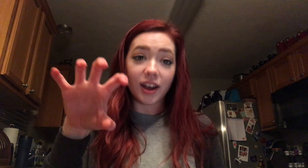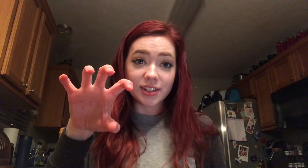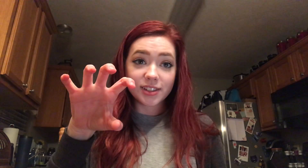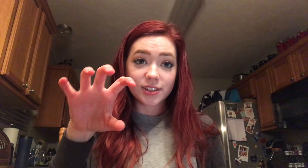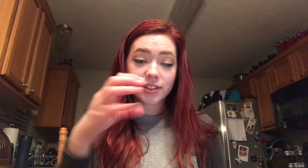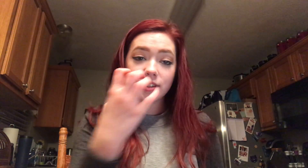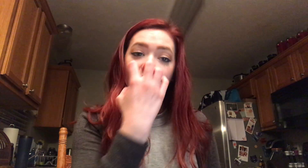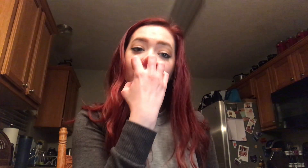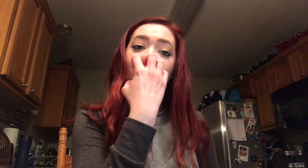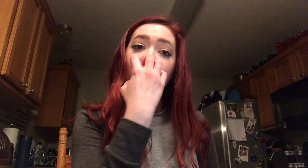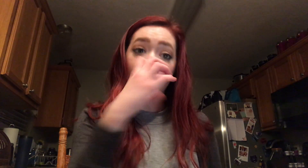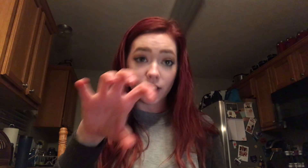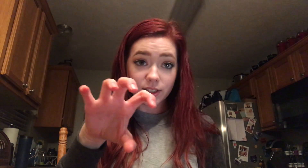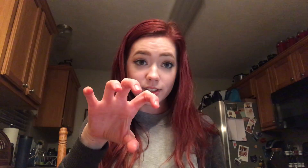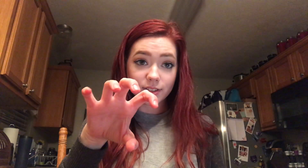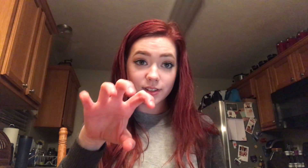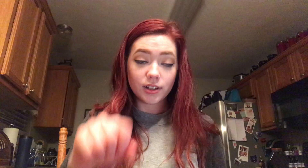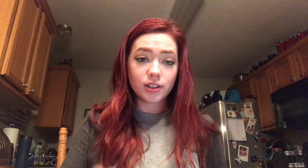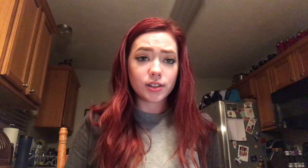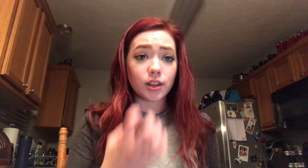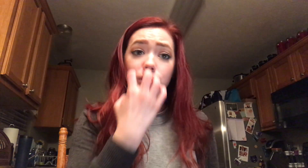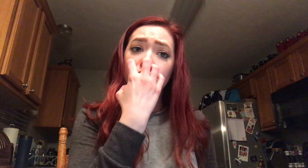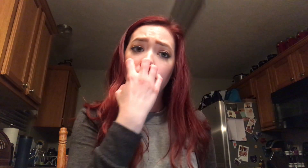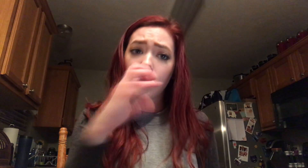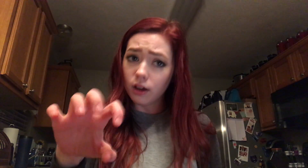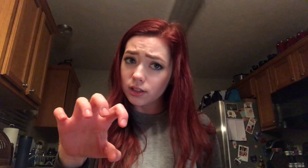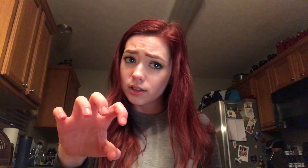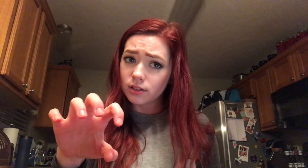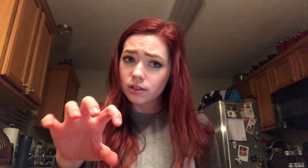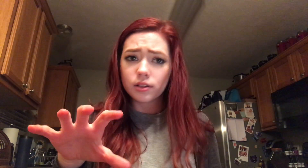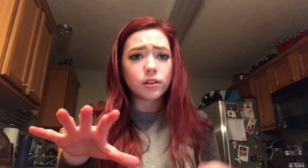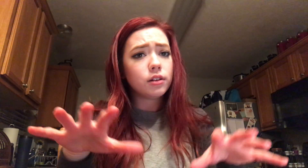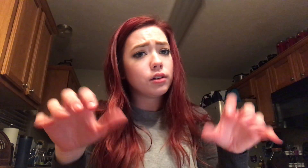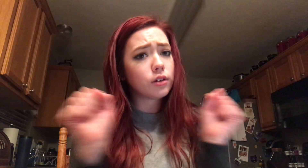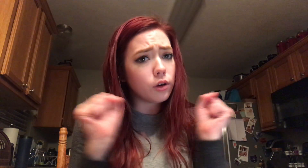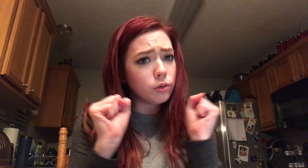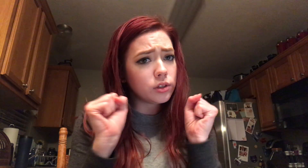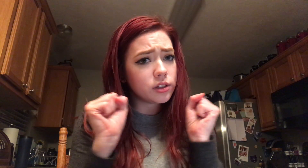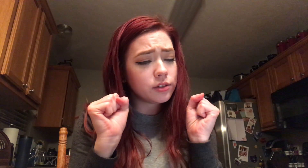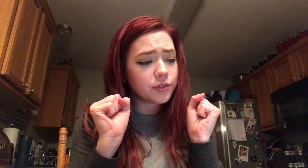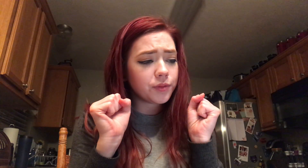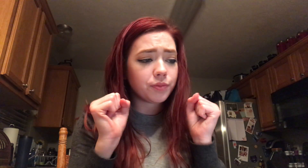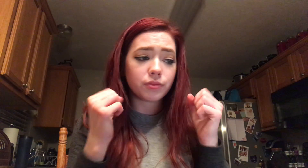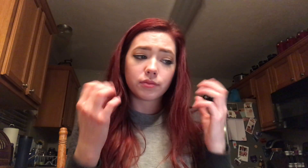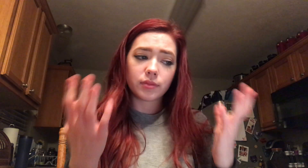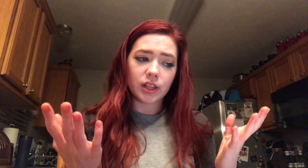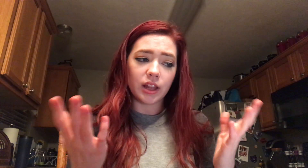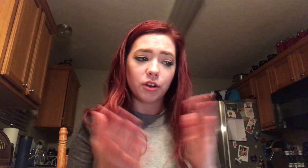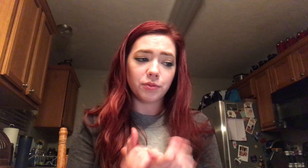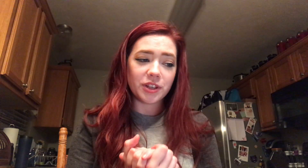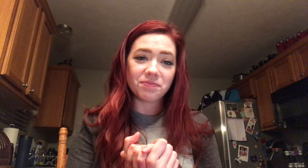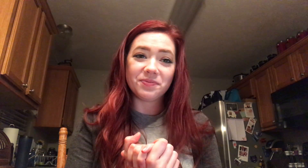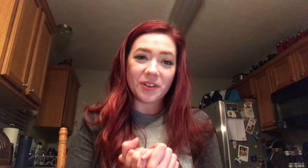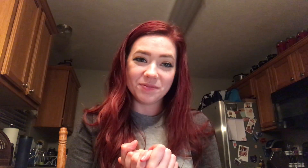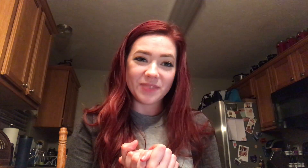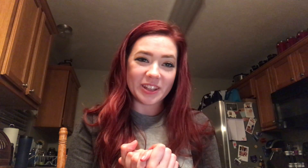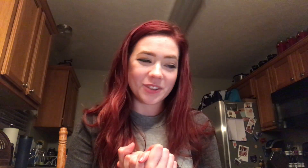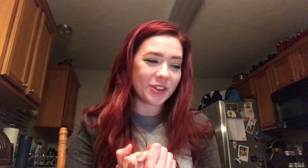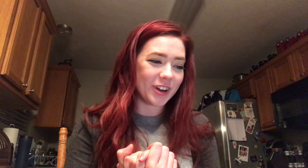hot, hot. So you say hot, cold, and they'll answer with one or